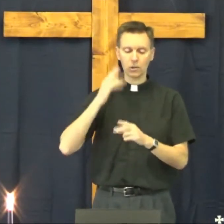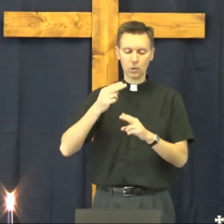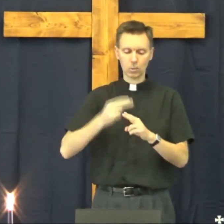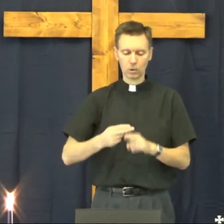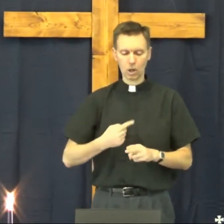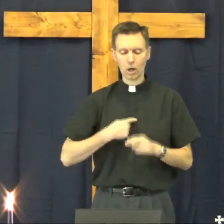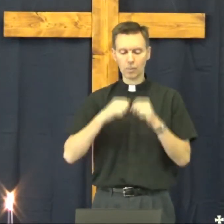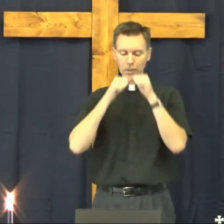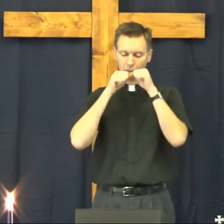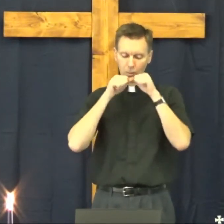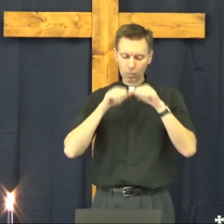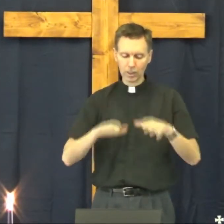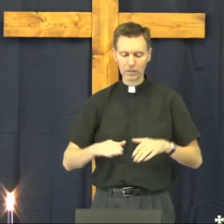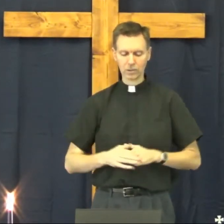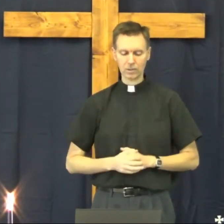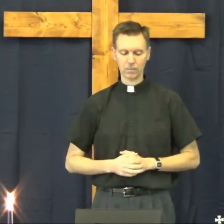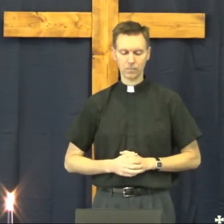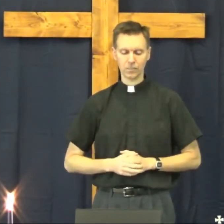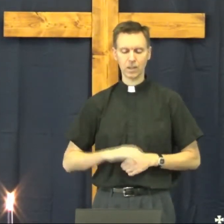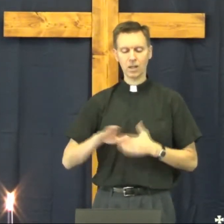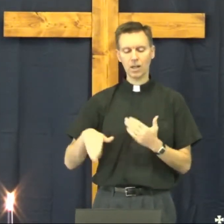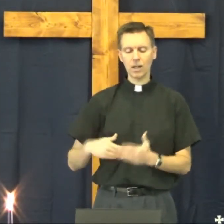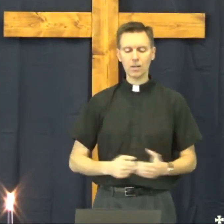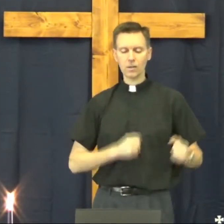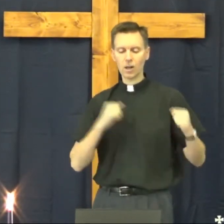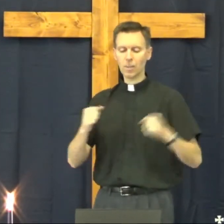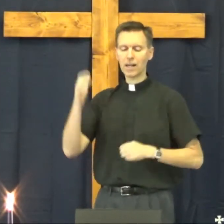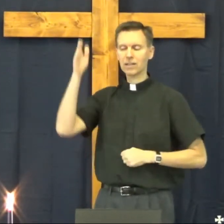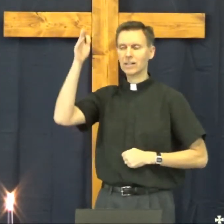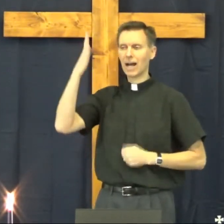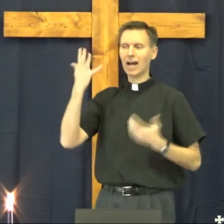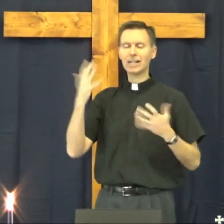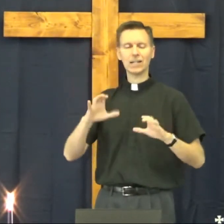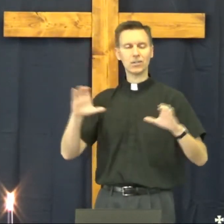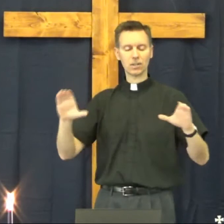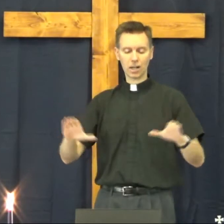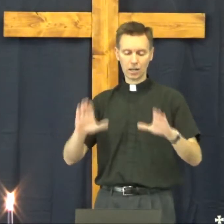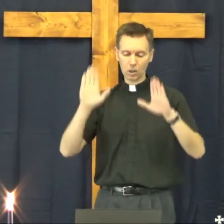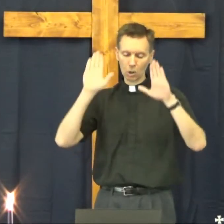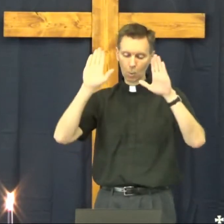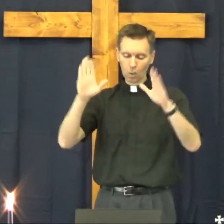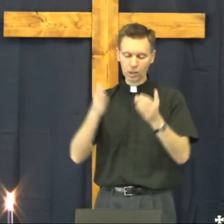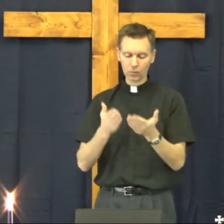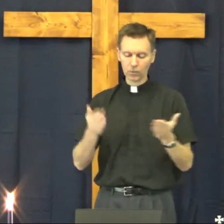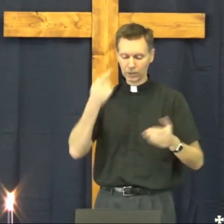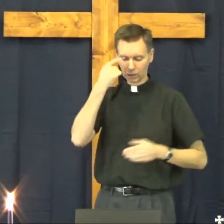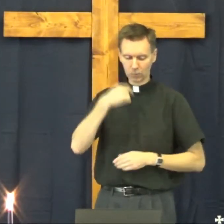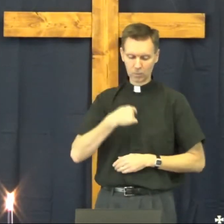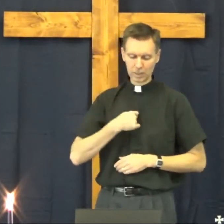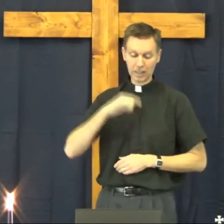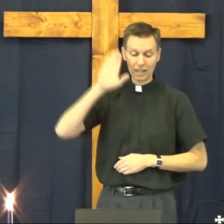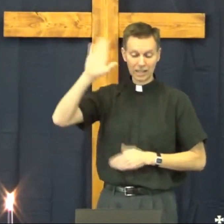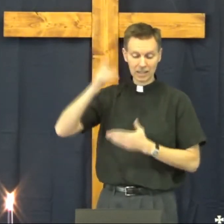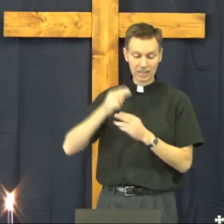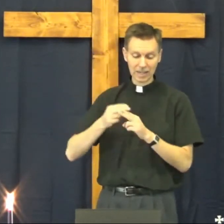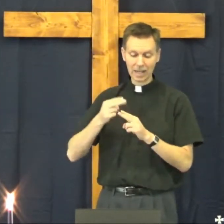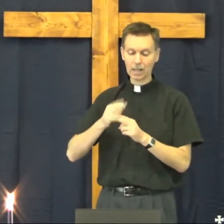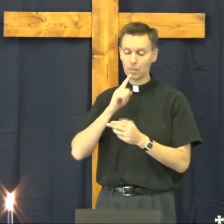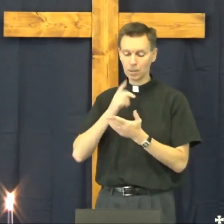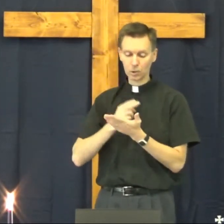will call me blessed. The Almighty God has done wonderful things for me, and his name is